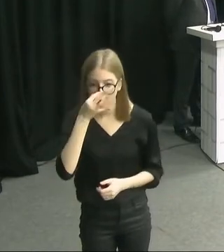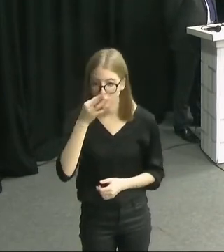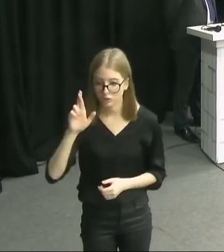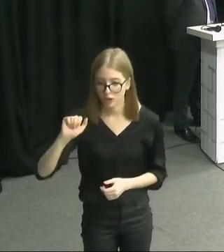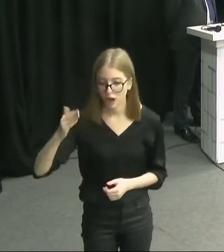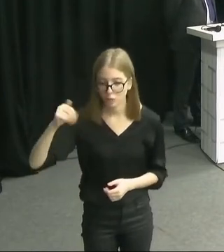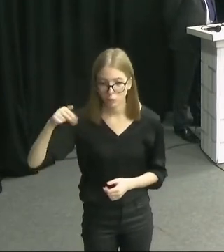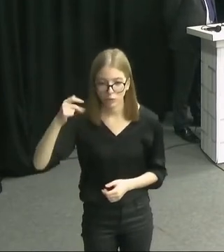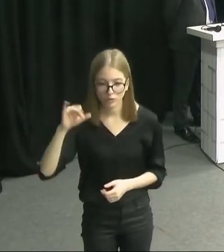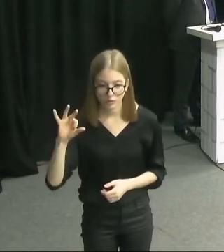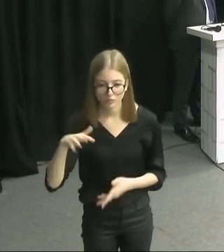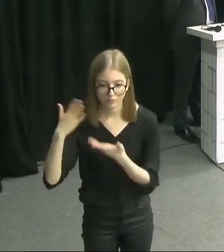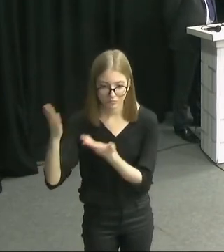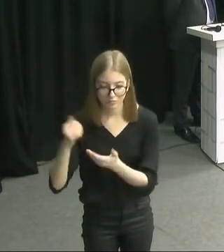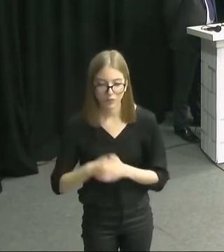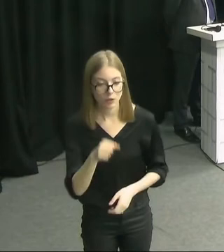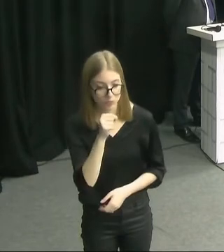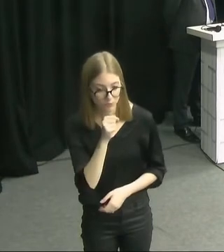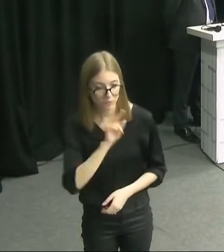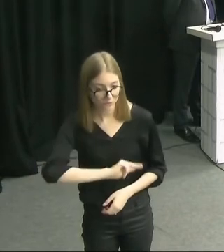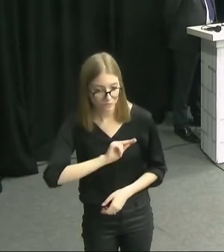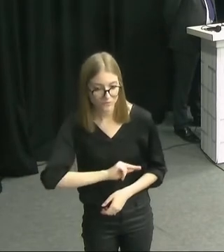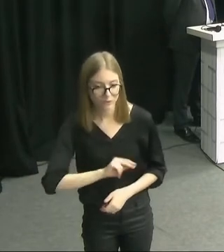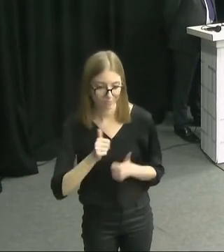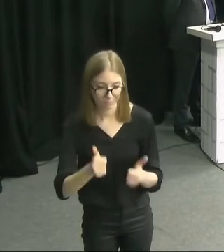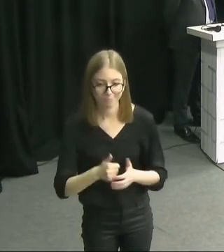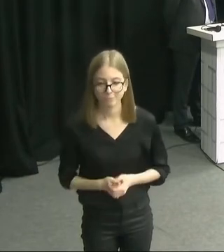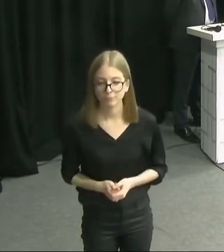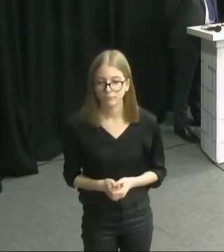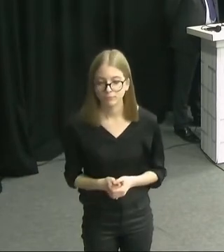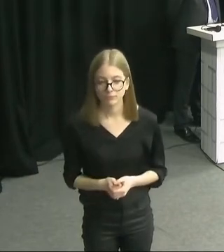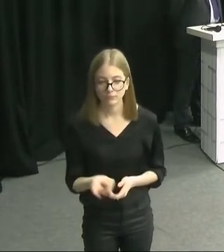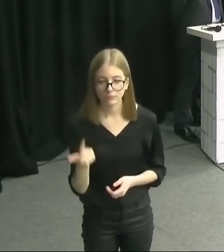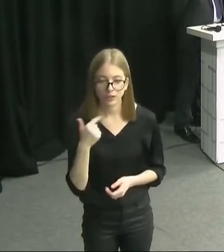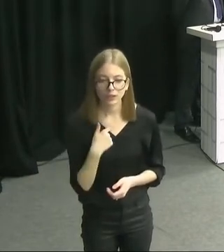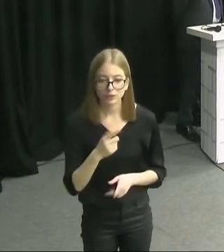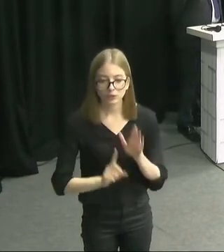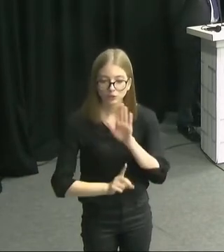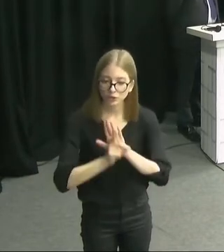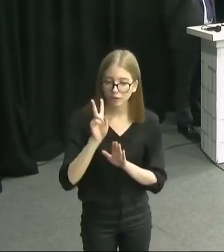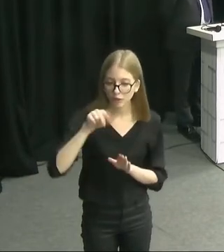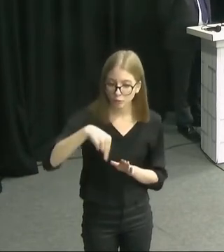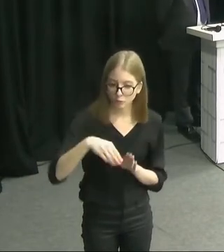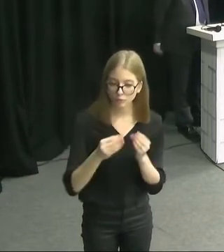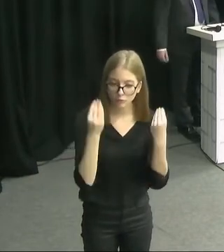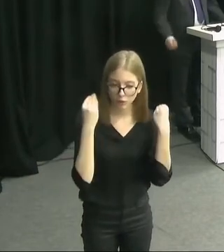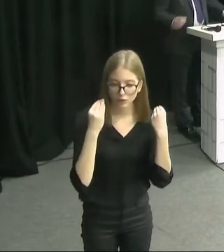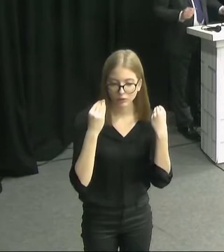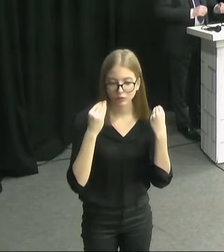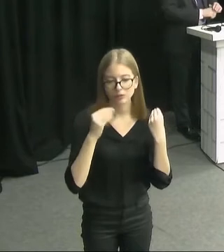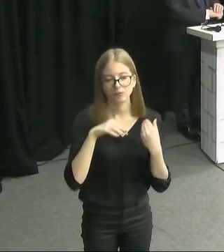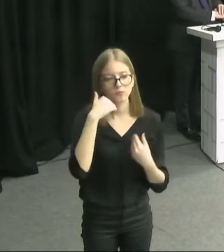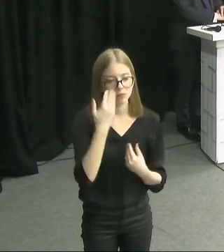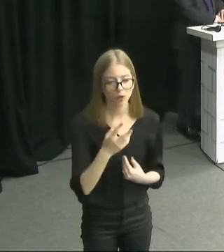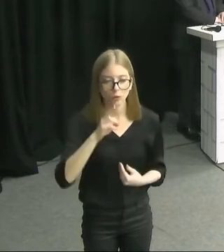Thank you, Mr. Professor Ramunas. Thank you, good afternoon. I started my studies in Vilnius University. 2 years later, I moved to